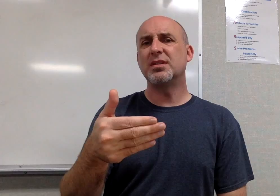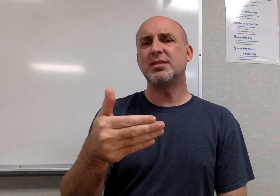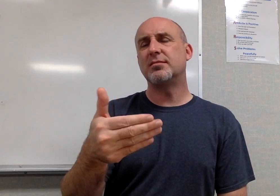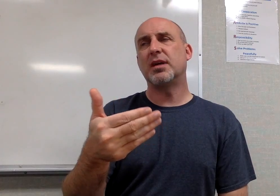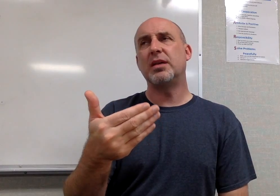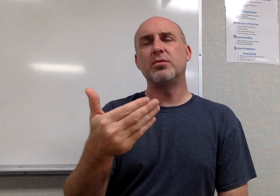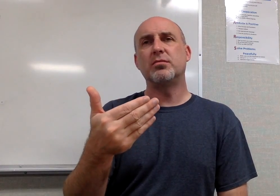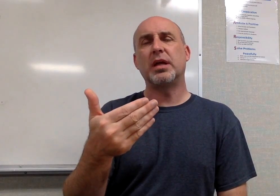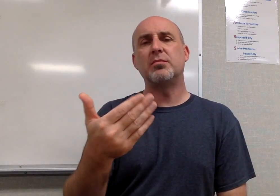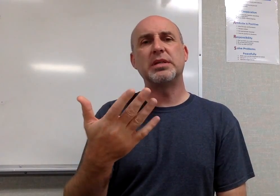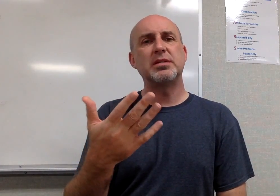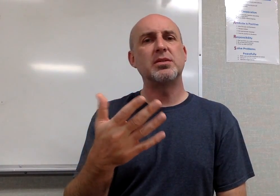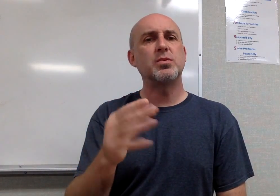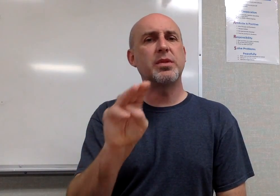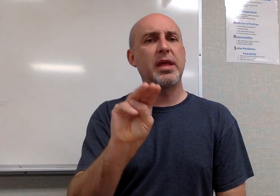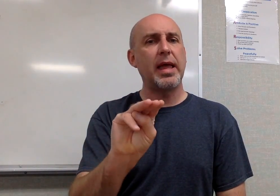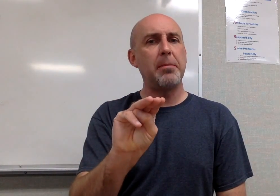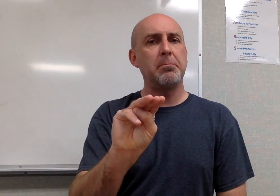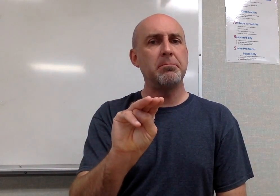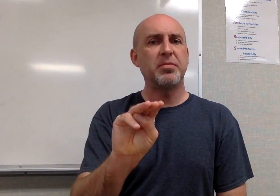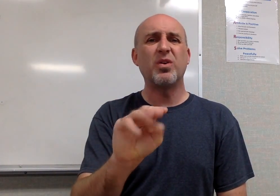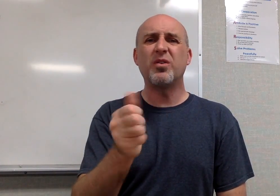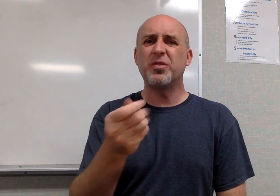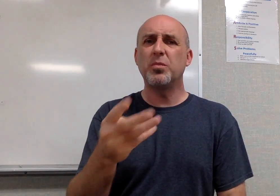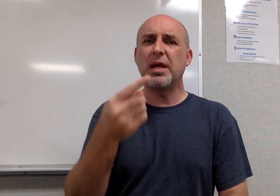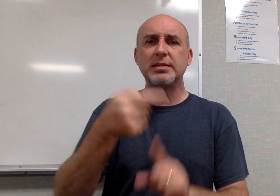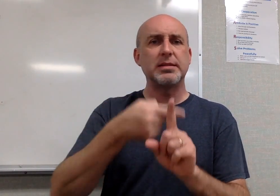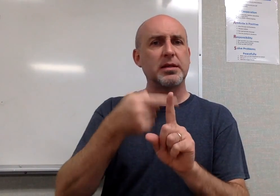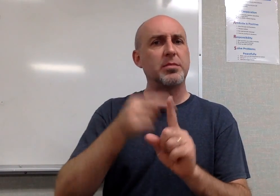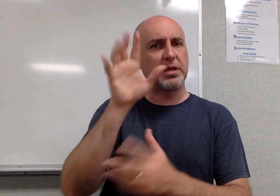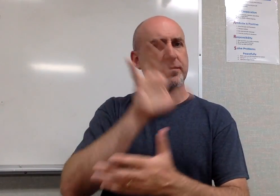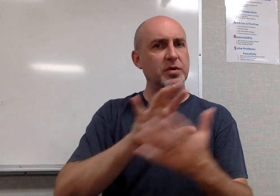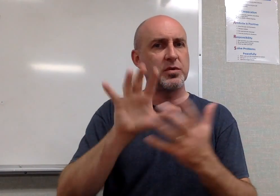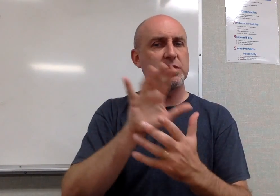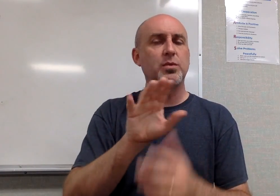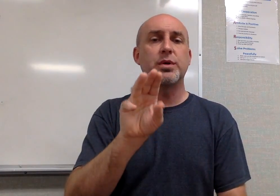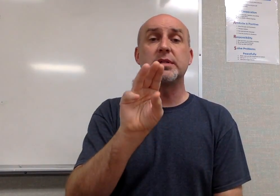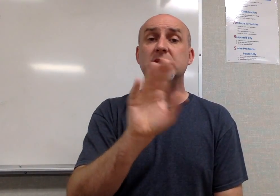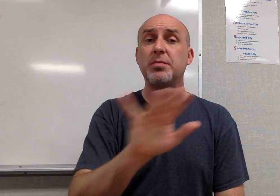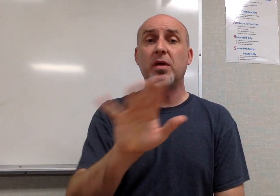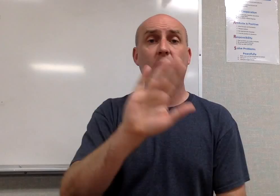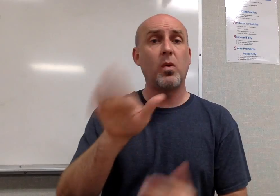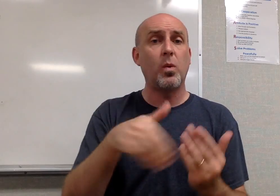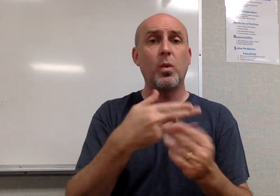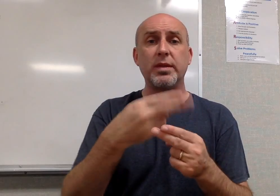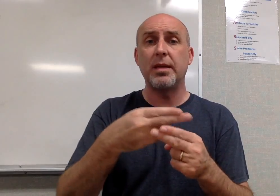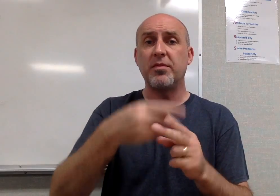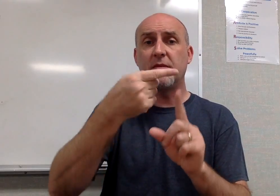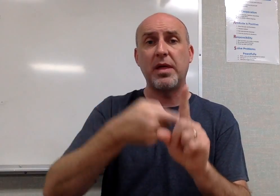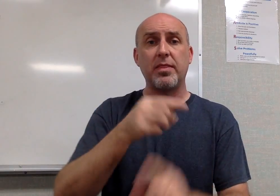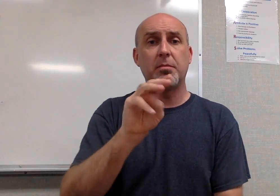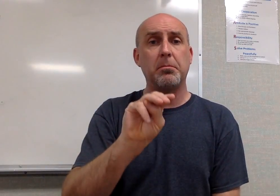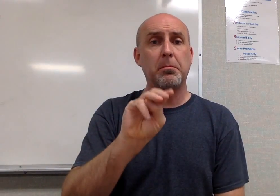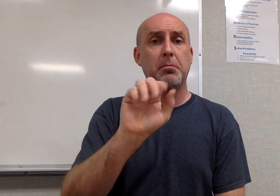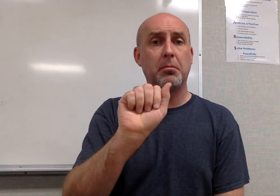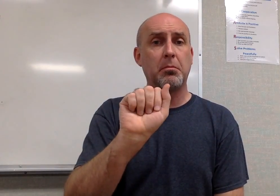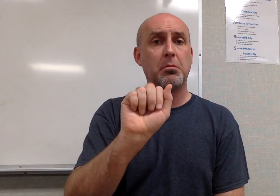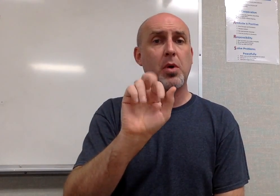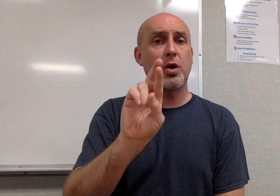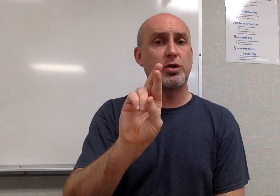because it's just with the M, there are a few months that could be confused, so we're going to spell the whole name of the month.